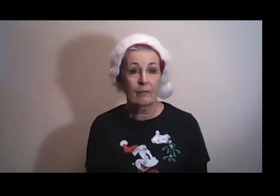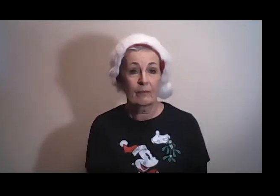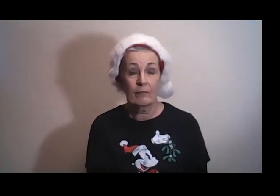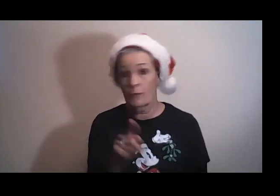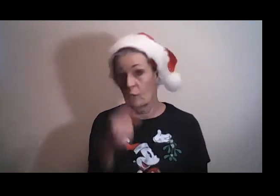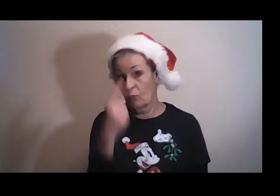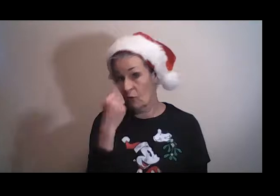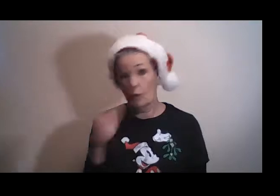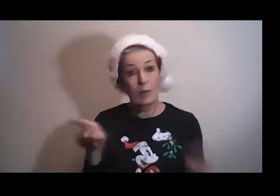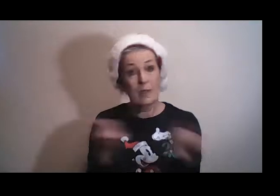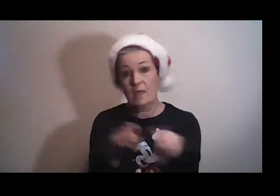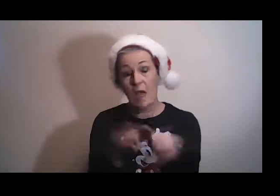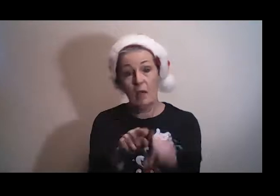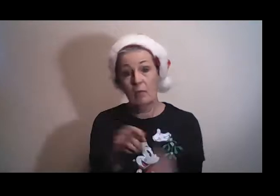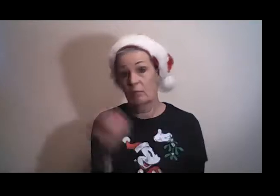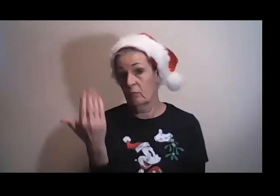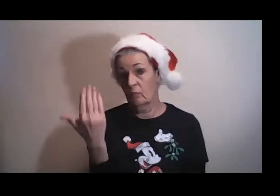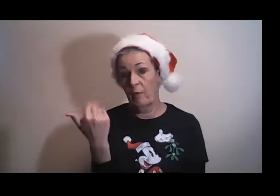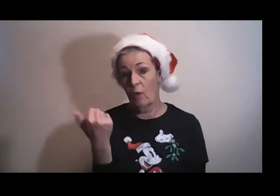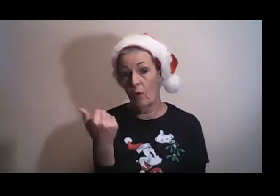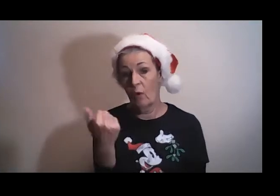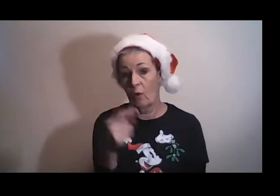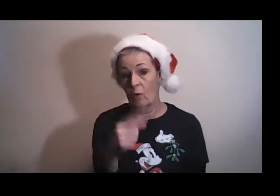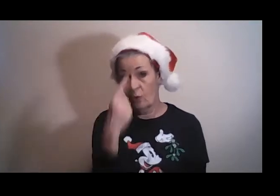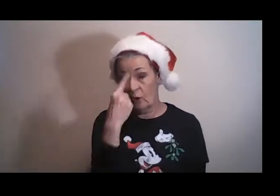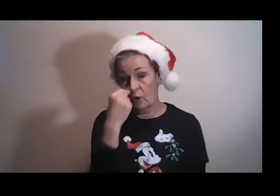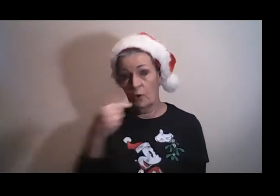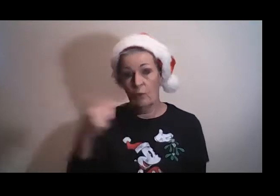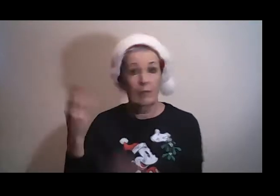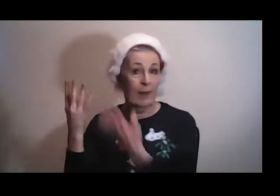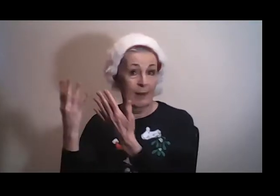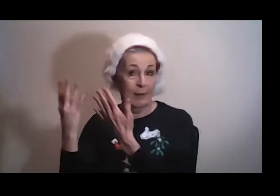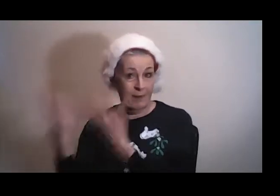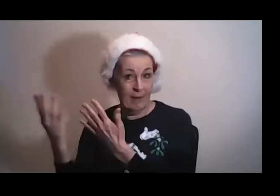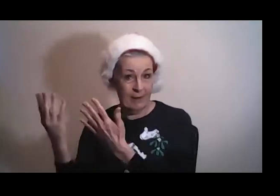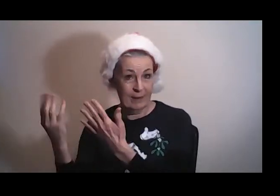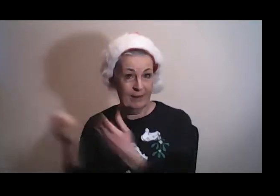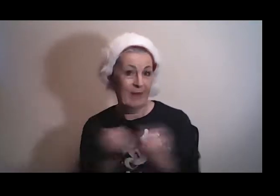did standing up, then you do 9 times on one side